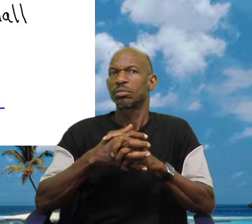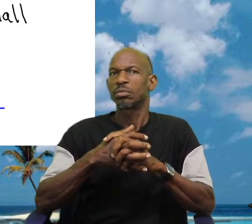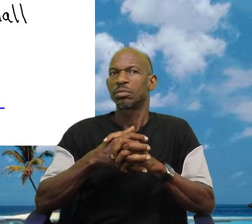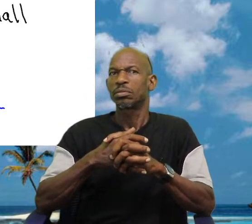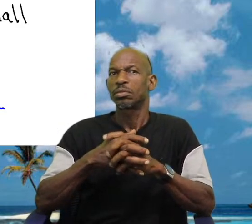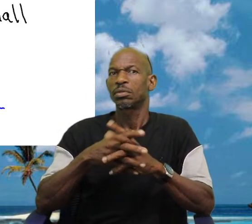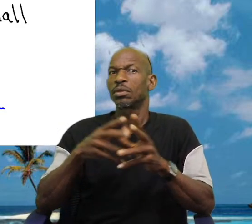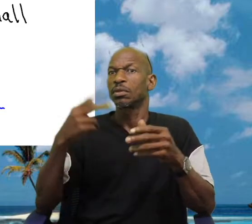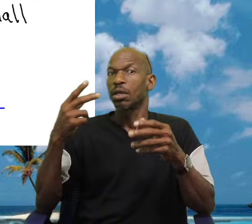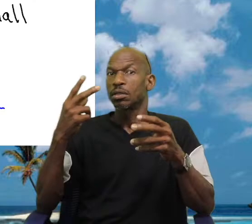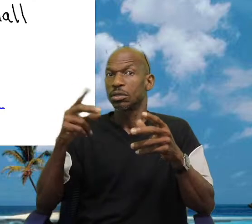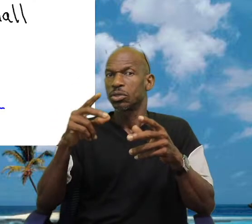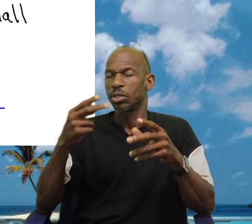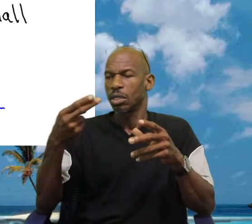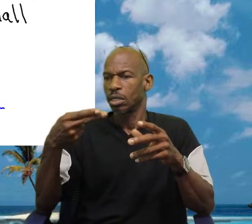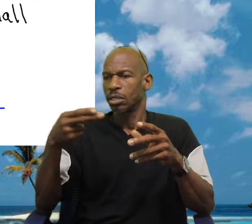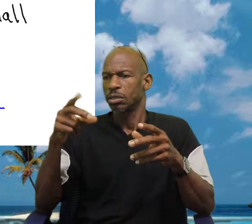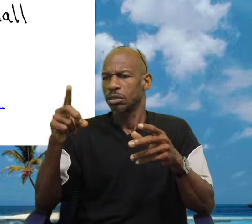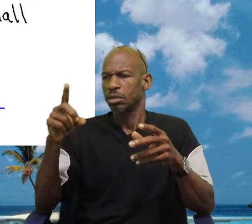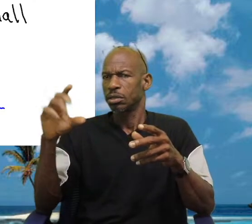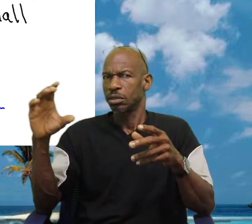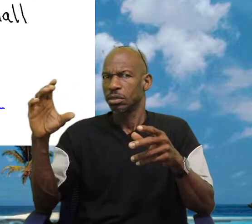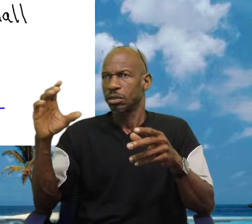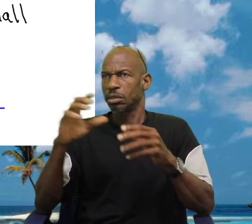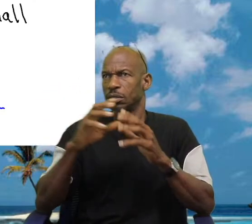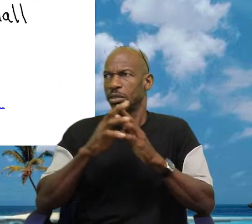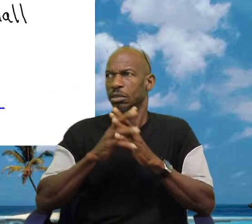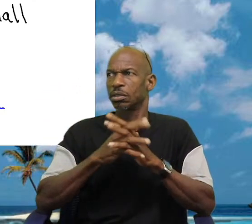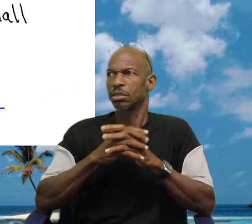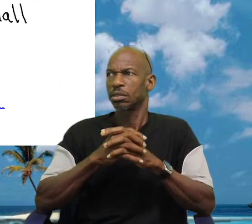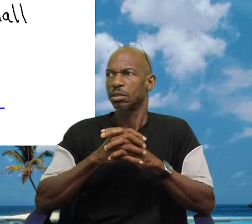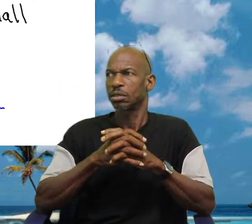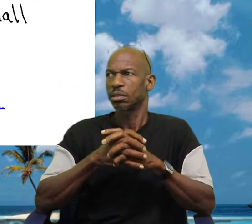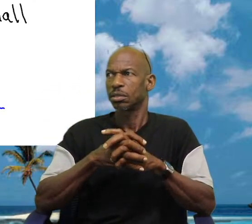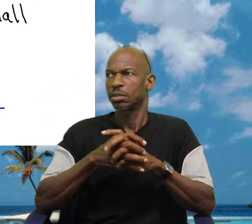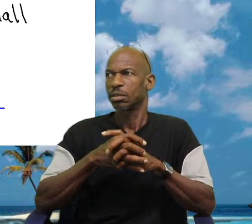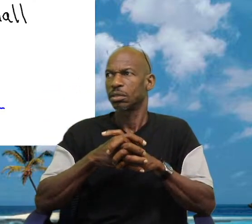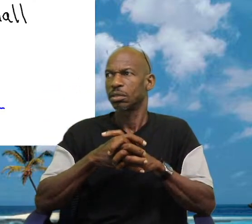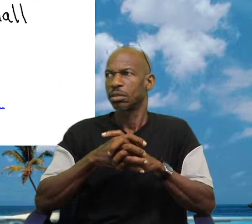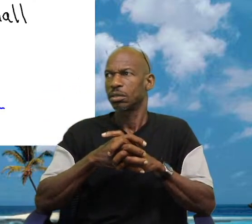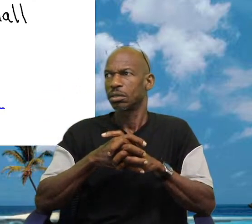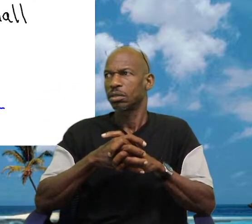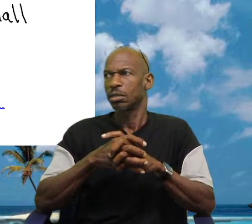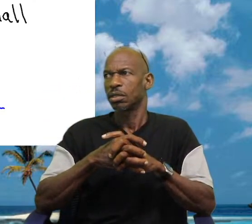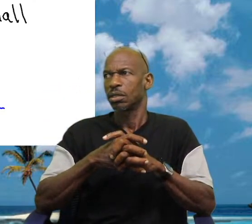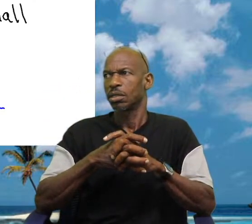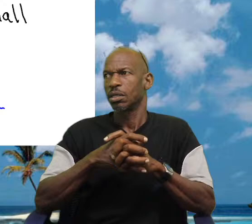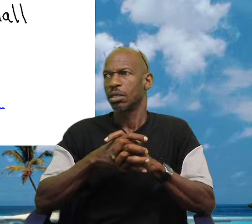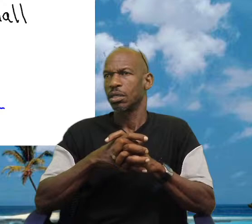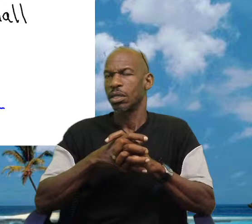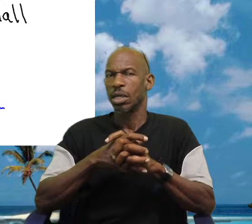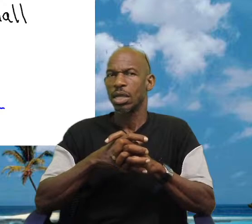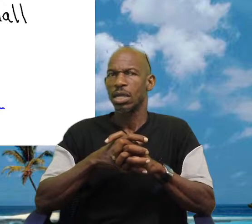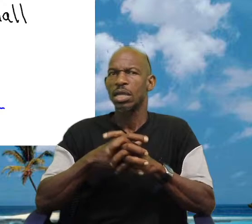HDC, anybody seeing this HDC know that HDC